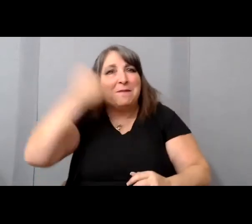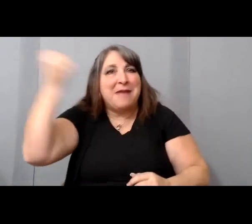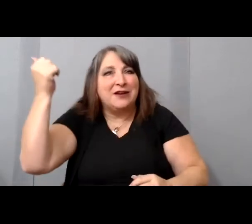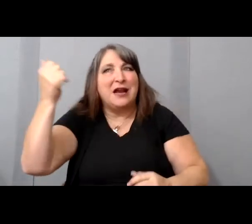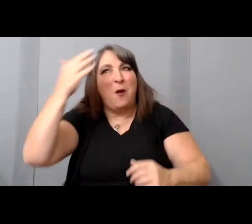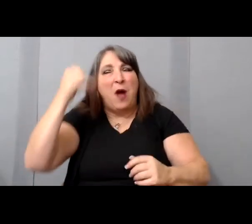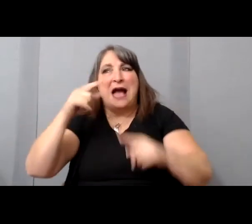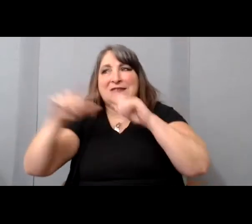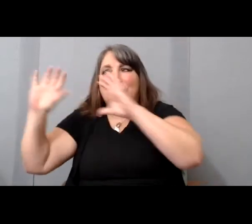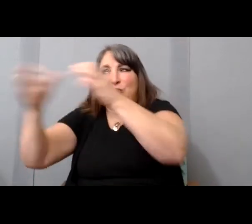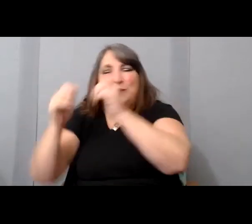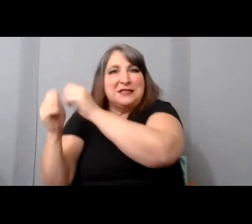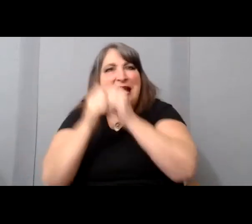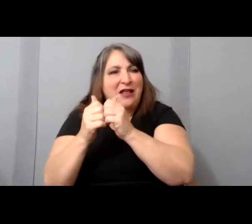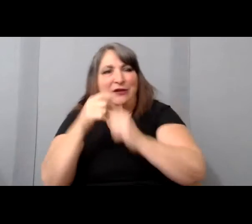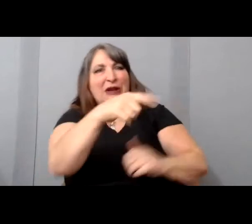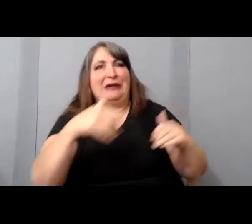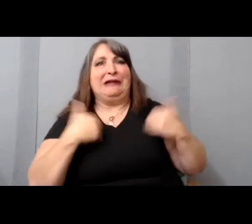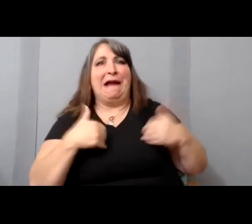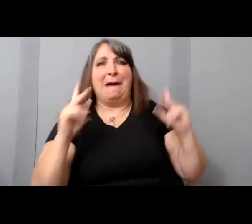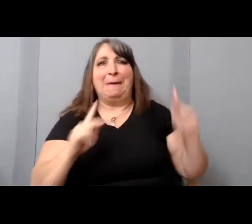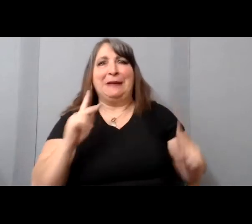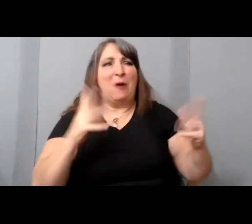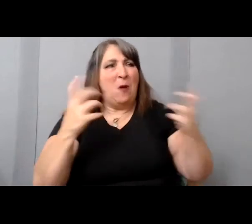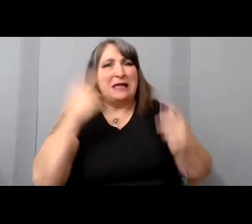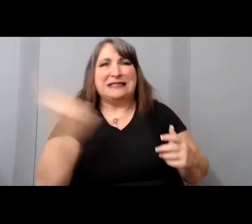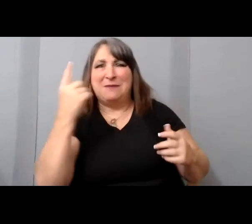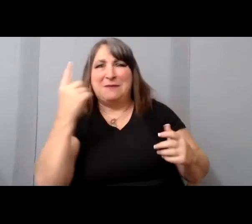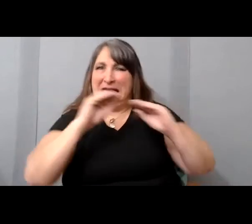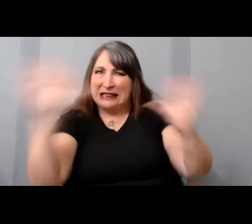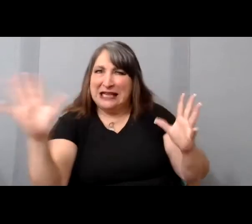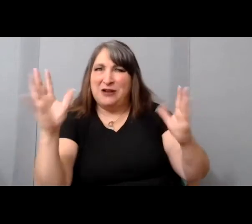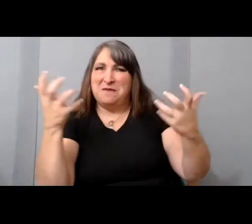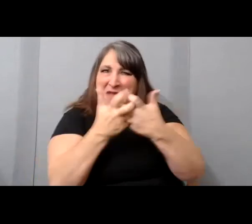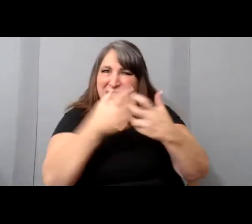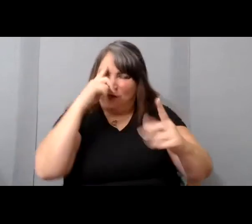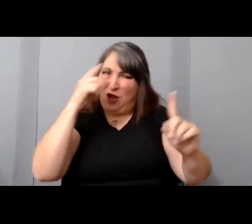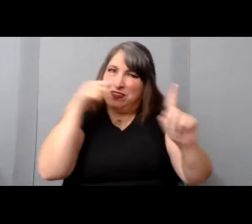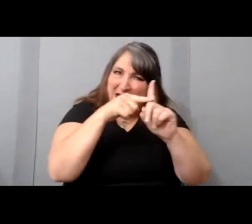together. They want something more concrete for themselves in those alliances that basically